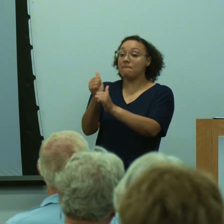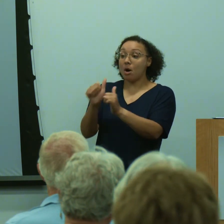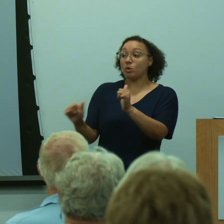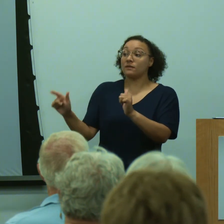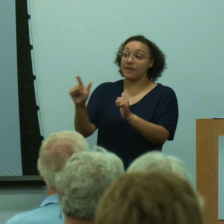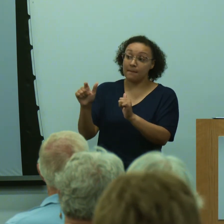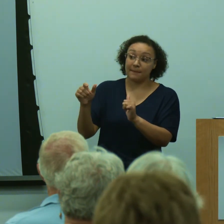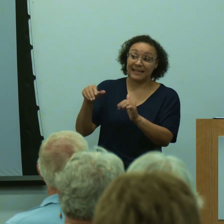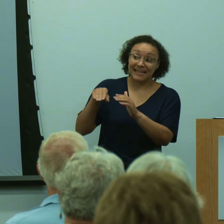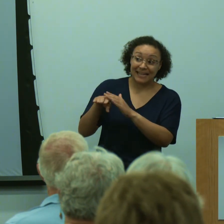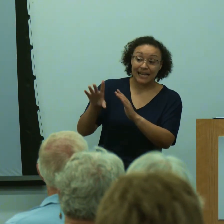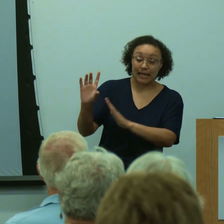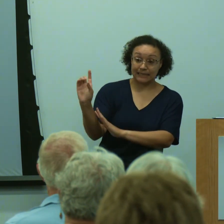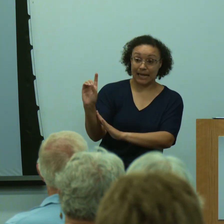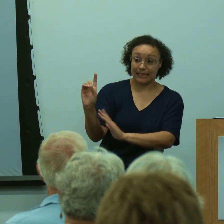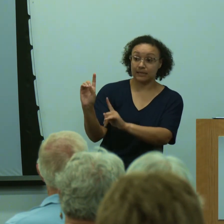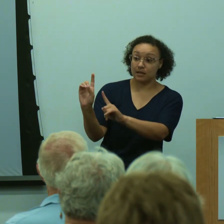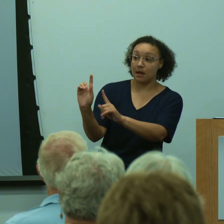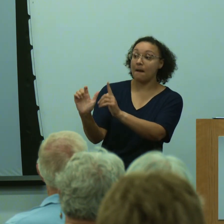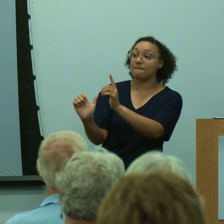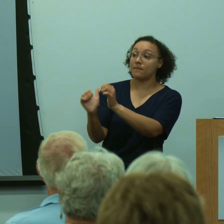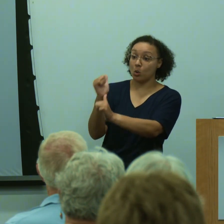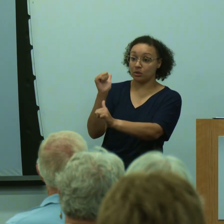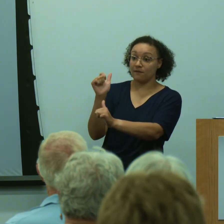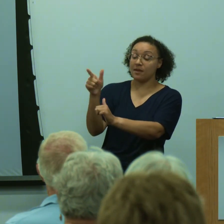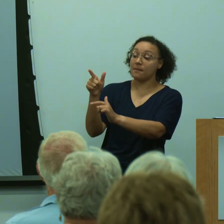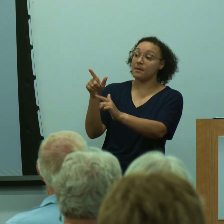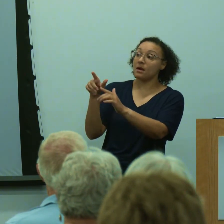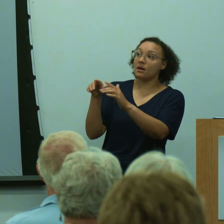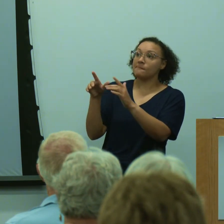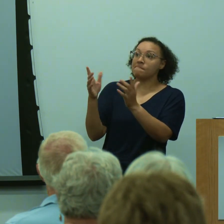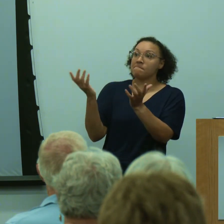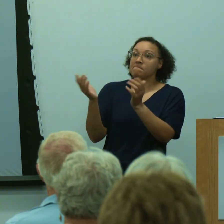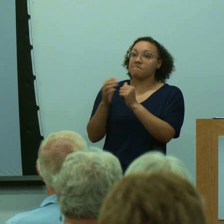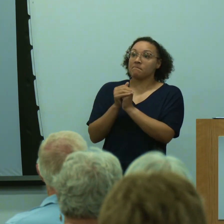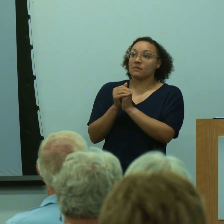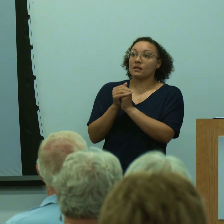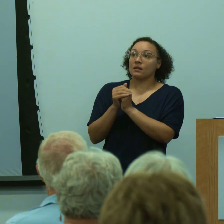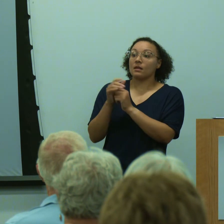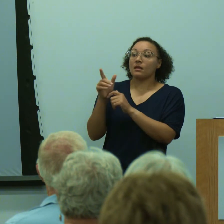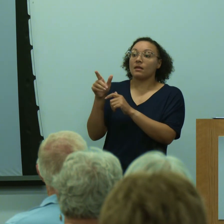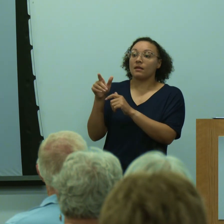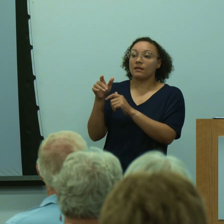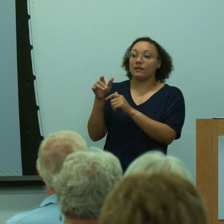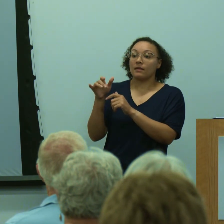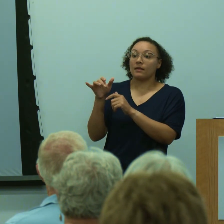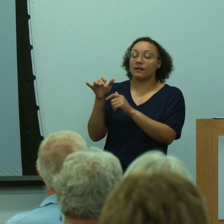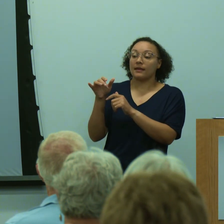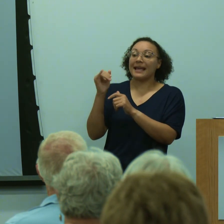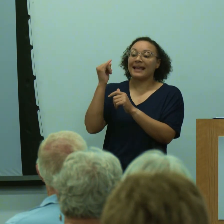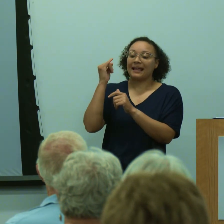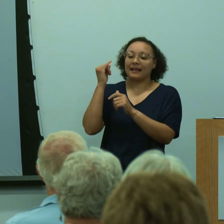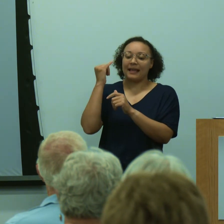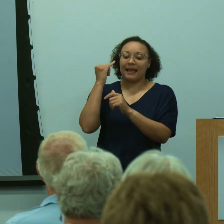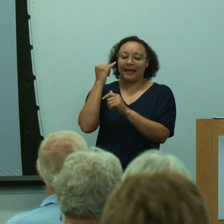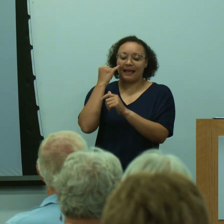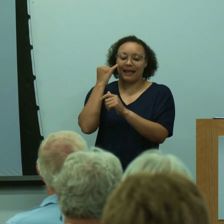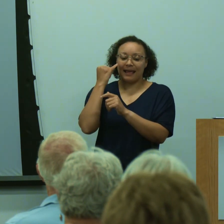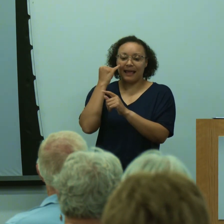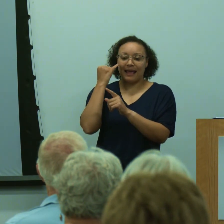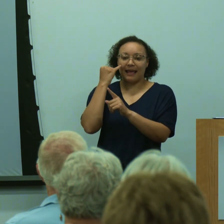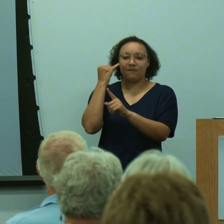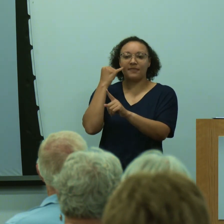Dayton Correctional, are going to be at a prison that would likely represent their interests if they were outside,